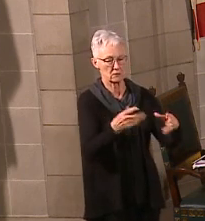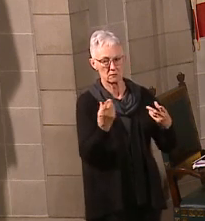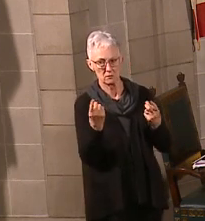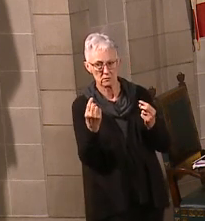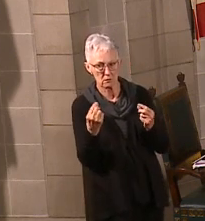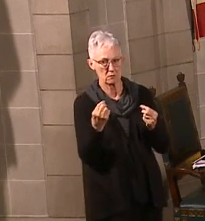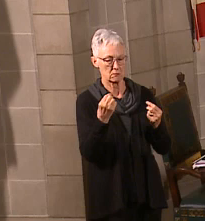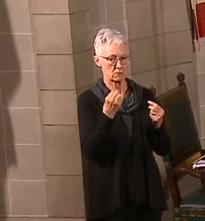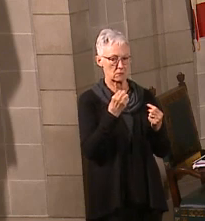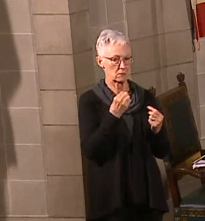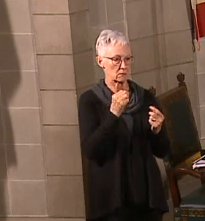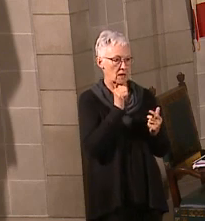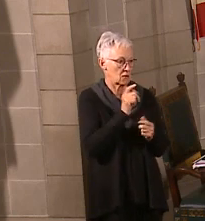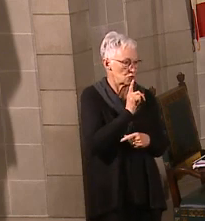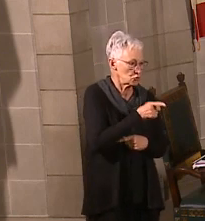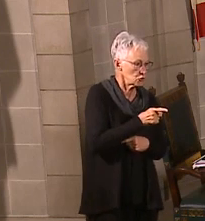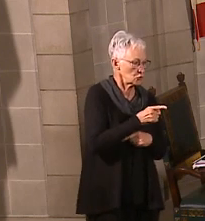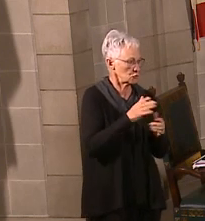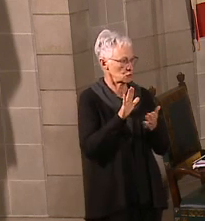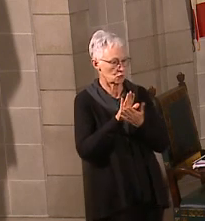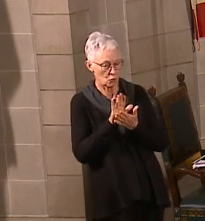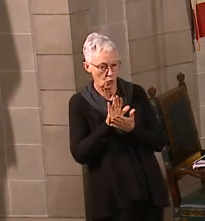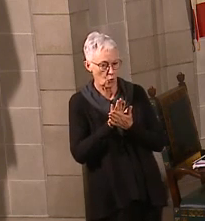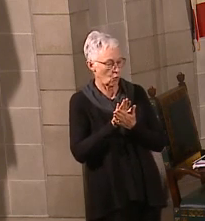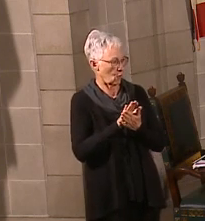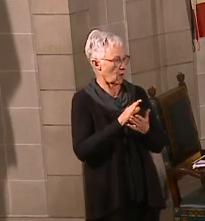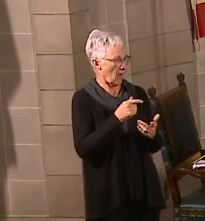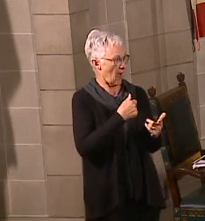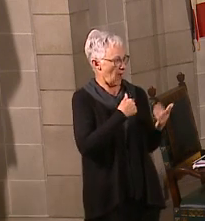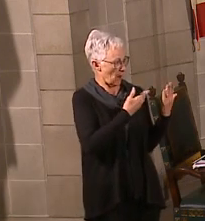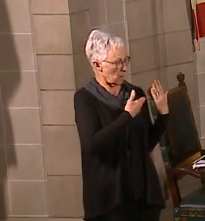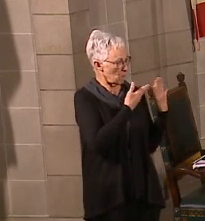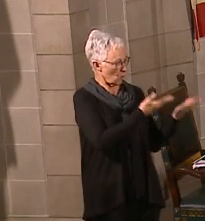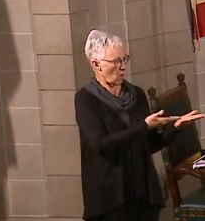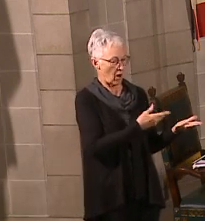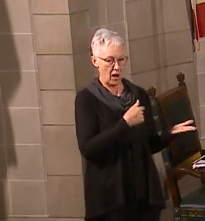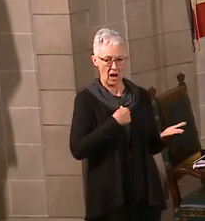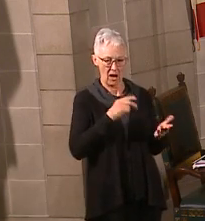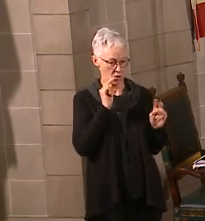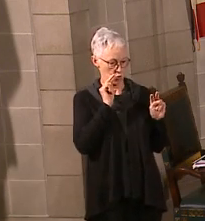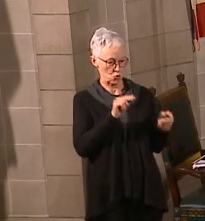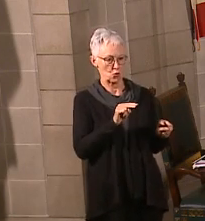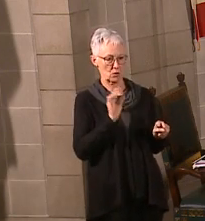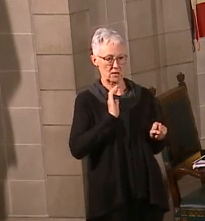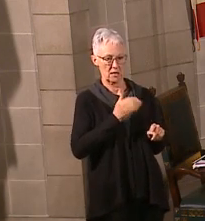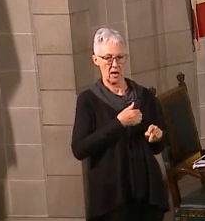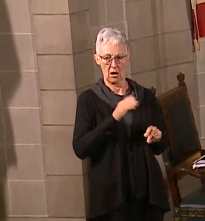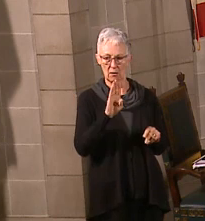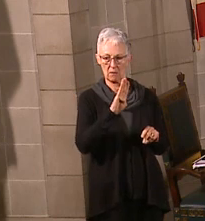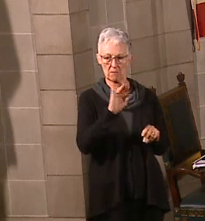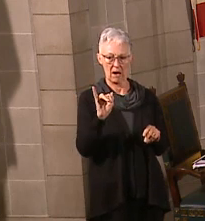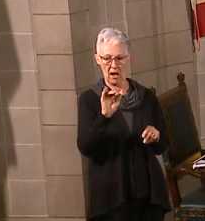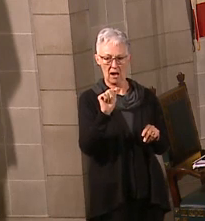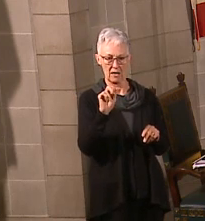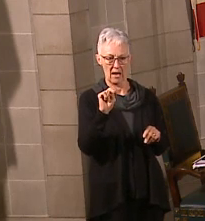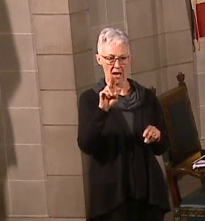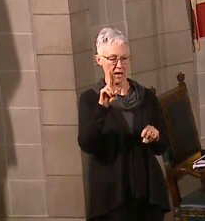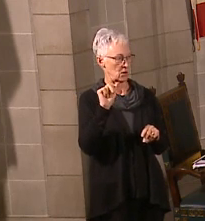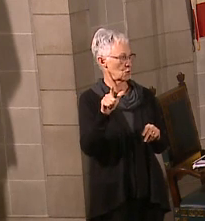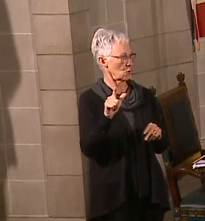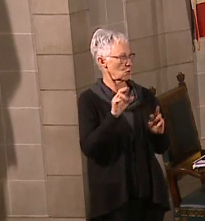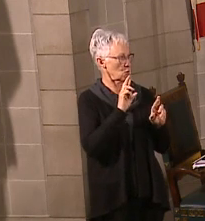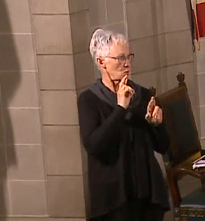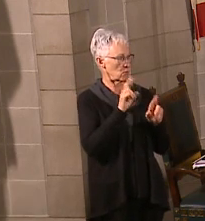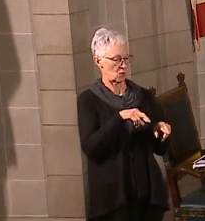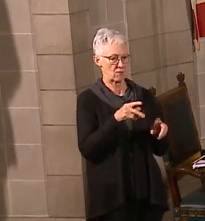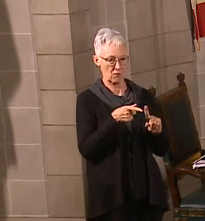moments. And I'm not going to read from it, but I actually brought it. I was looking at the biennial report from 1918 from the state superintendent